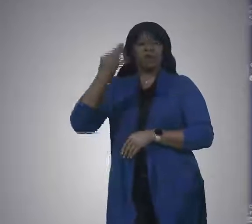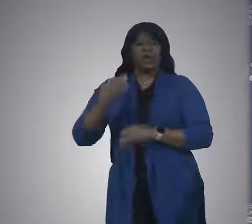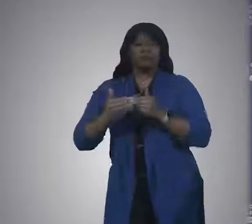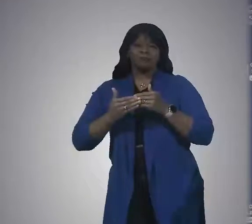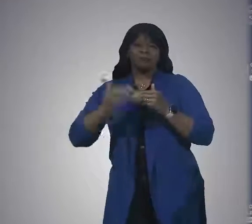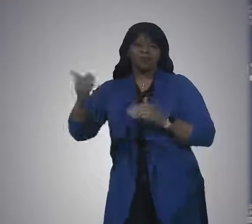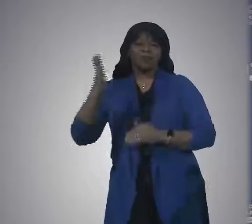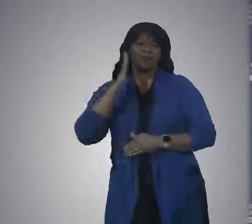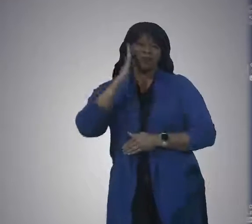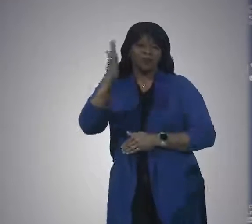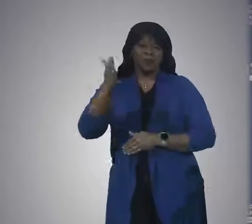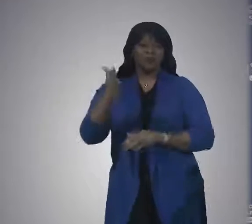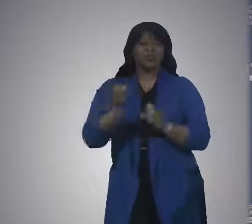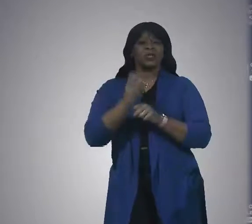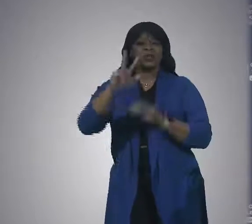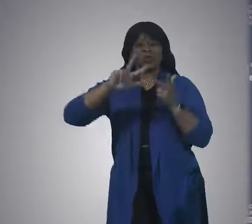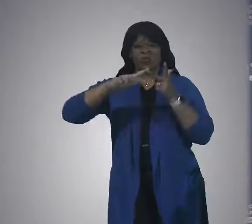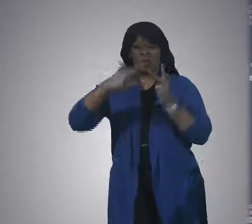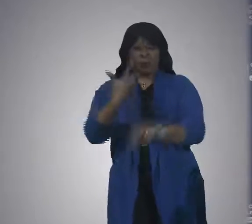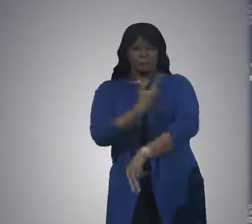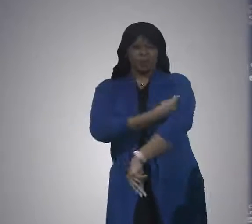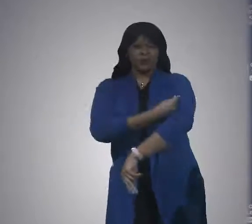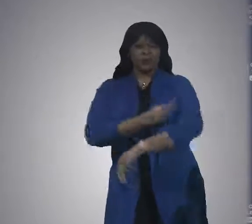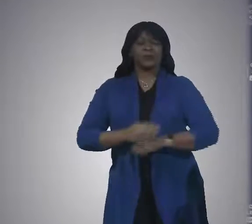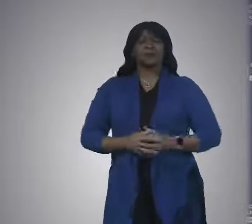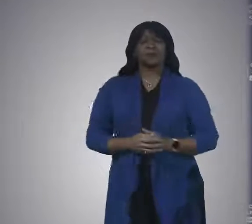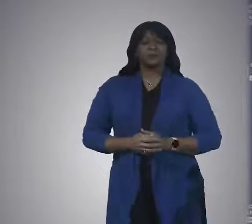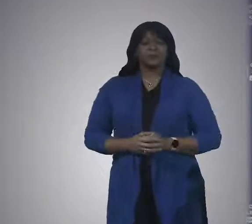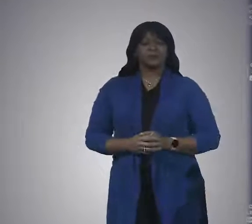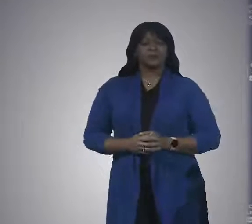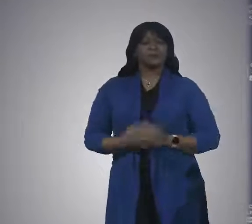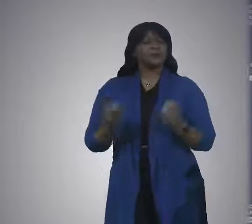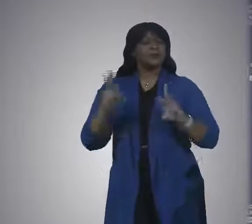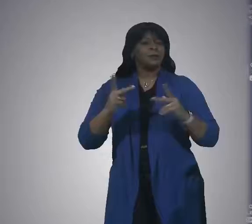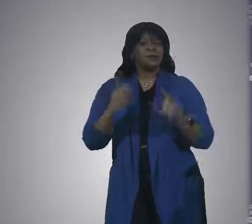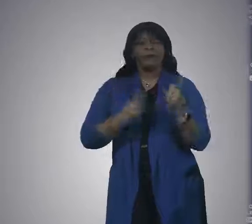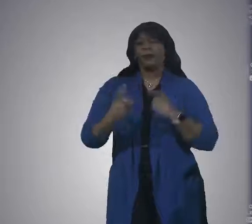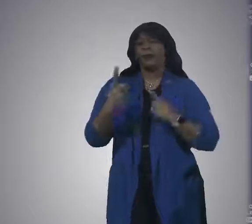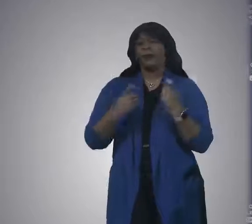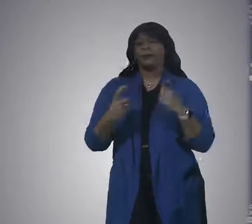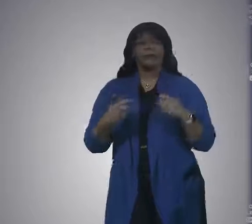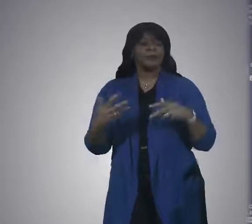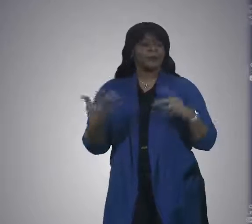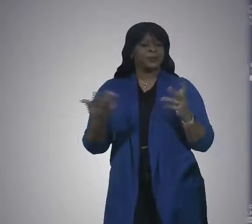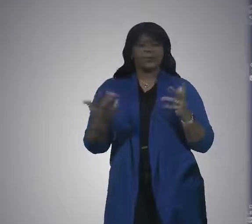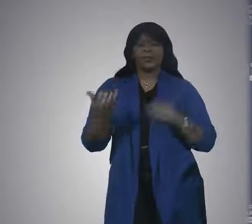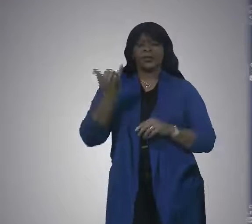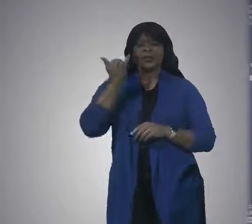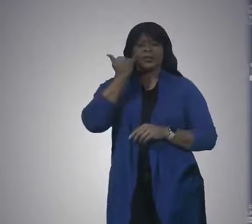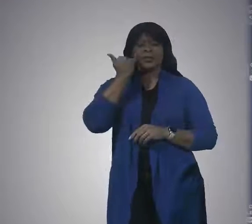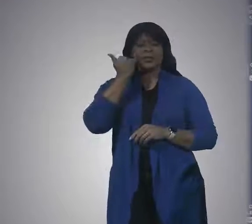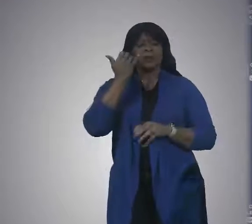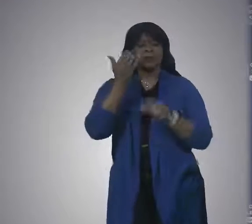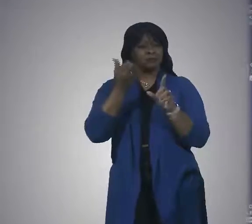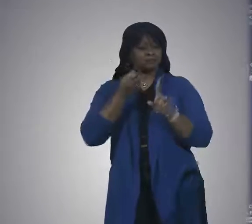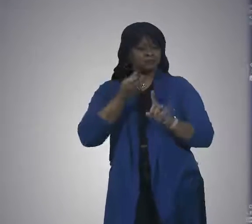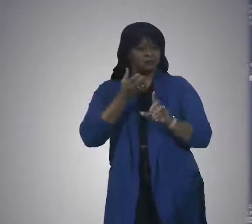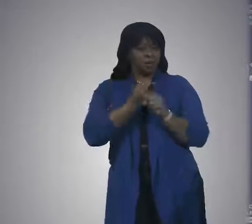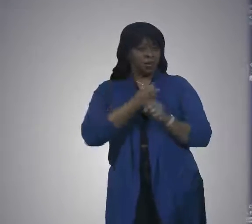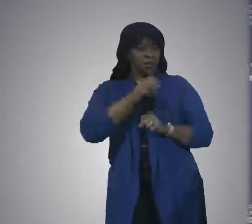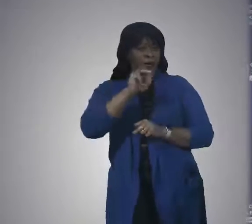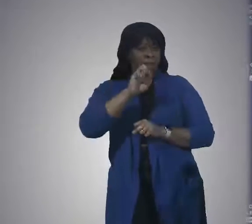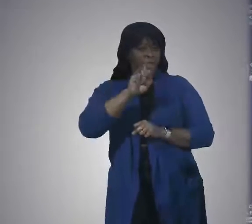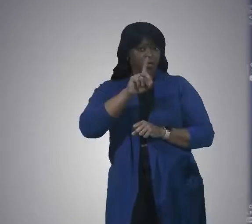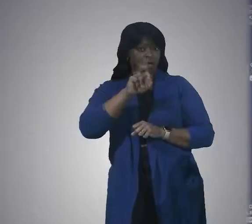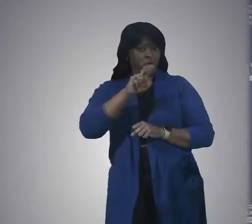future to get your booster. Many people have asked about what if I got the Moderna or the